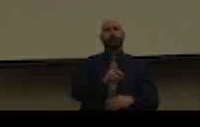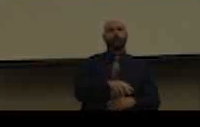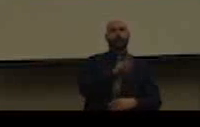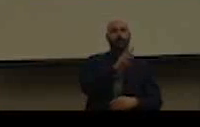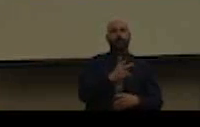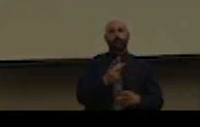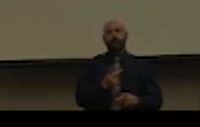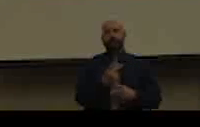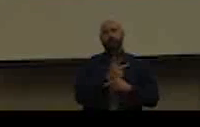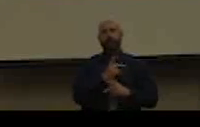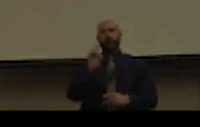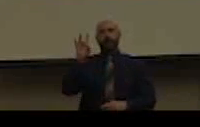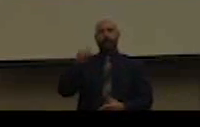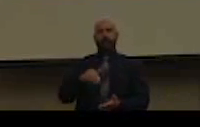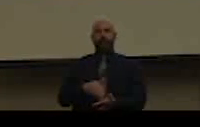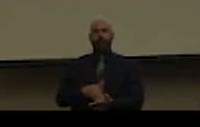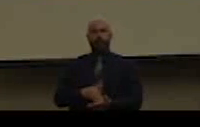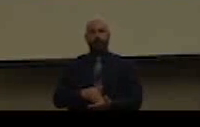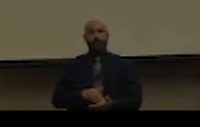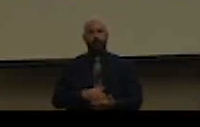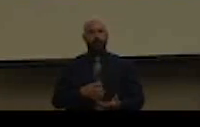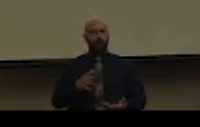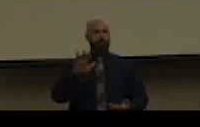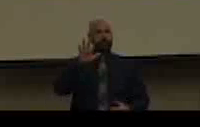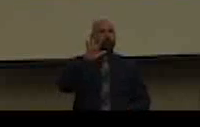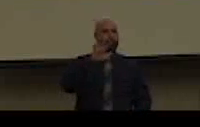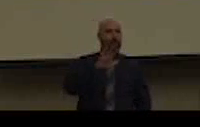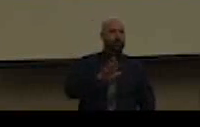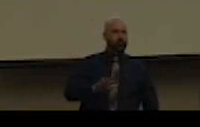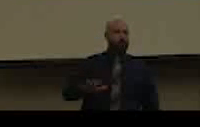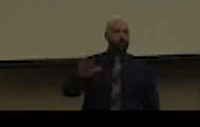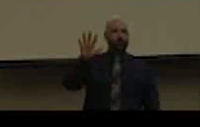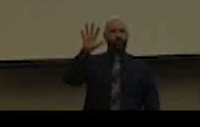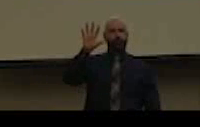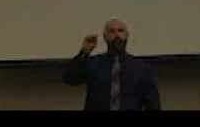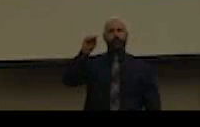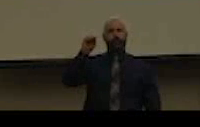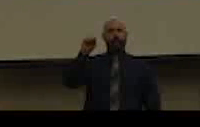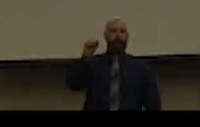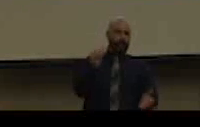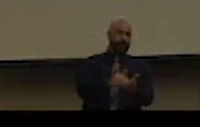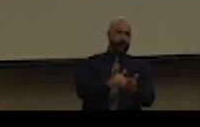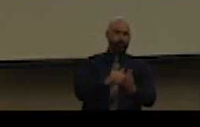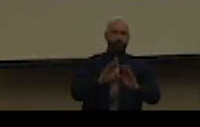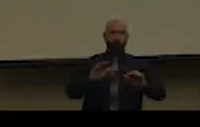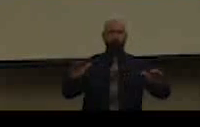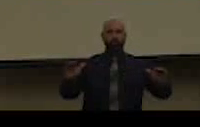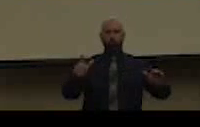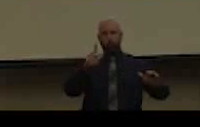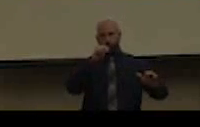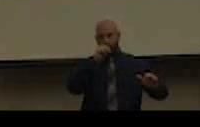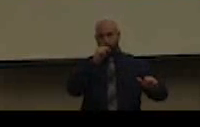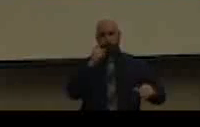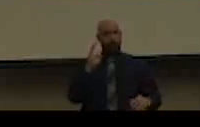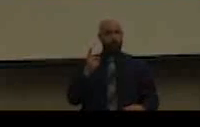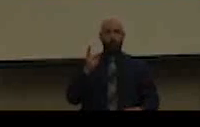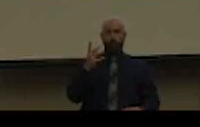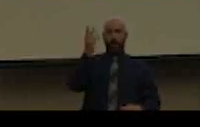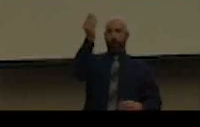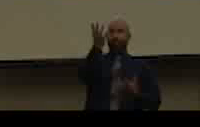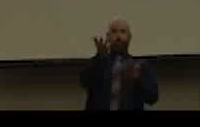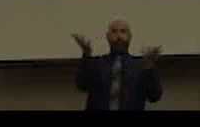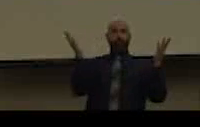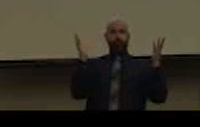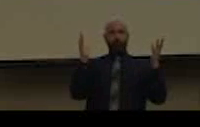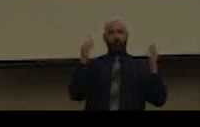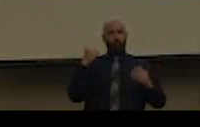looking at somewhere around 50,000 children that are somewhere that we know about and that we